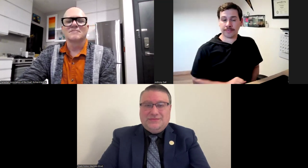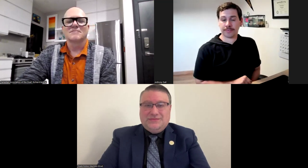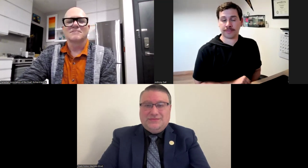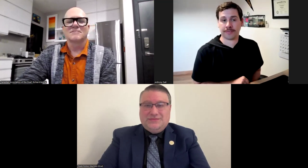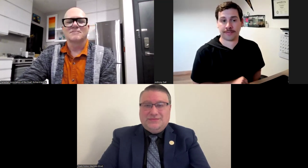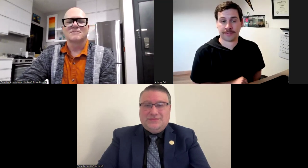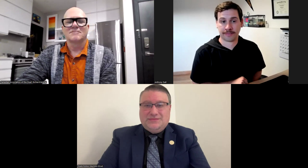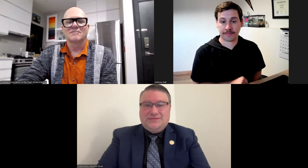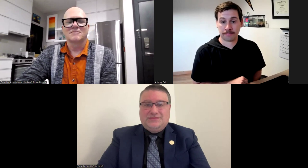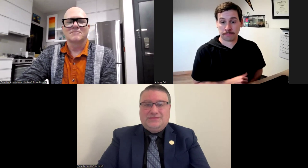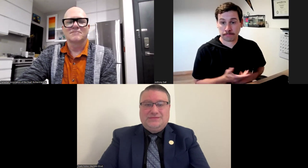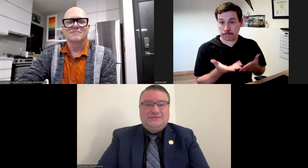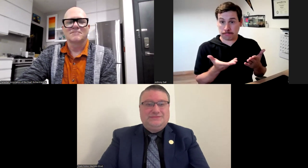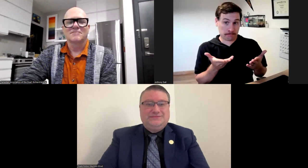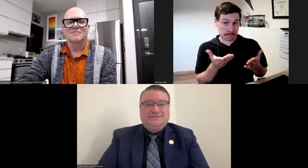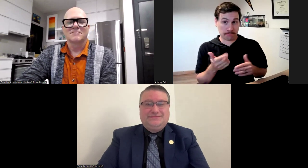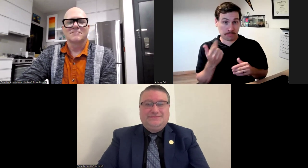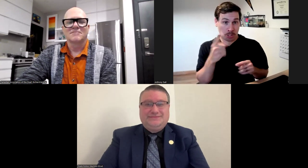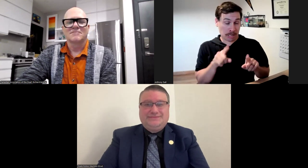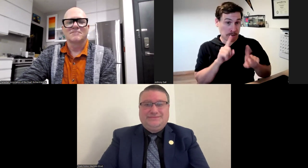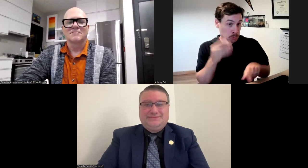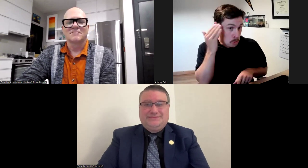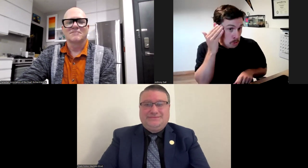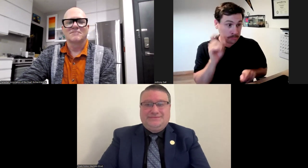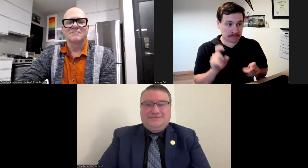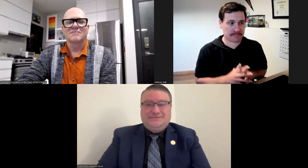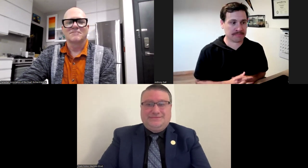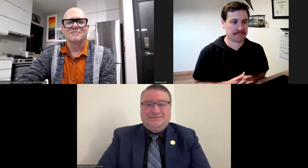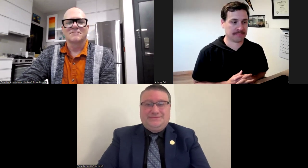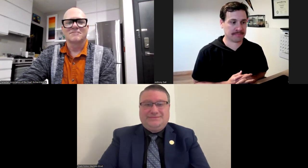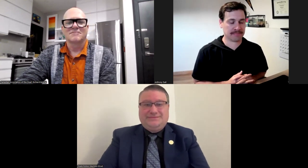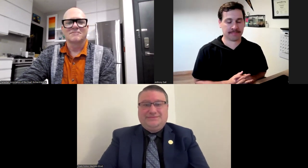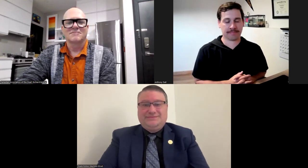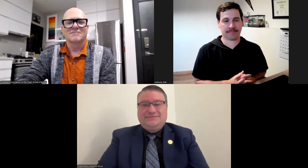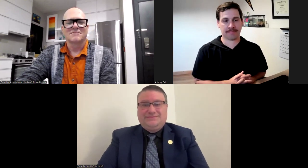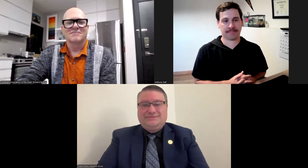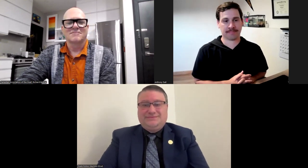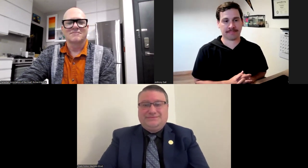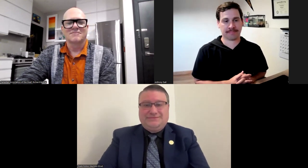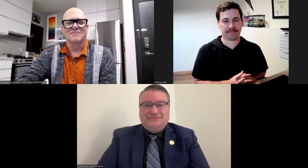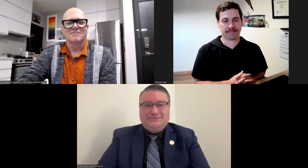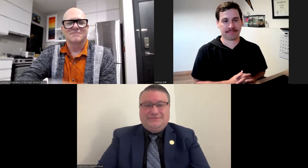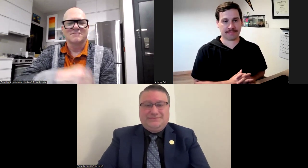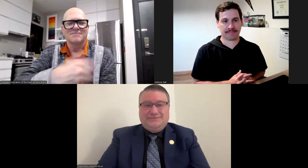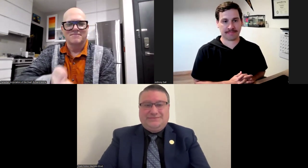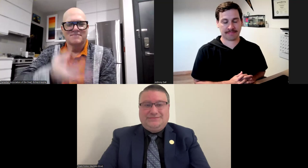of the Rights of Deaf Children? I guess that would be a question for whoever knows the answer.